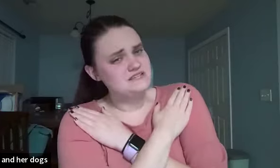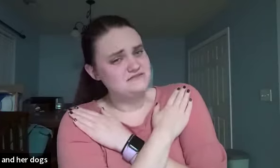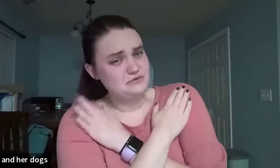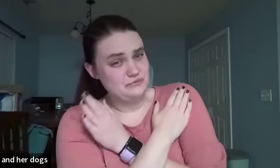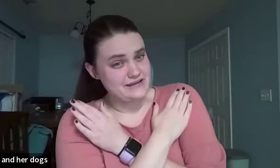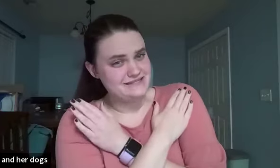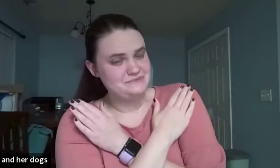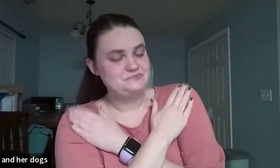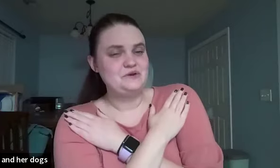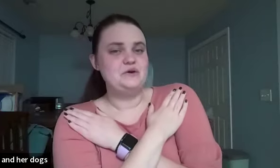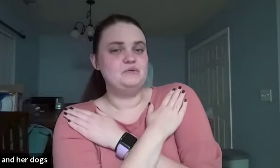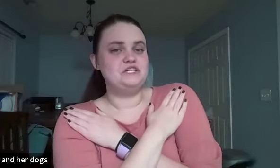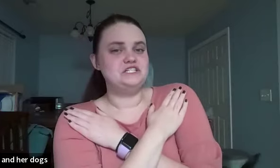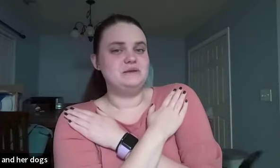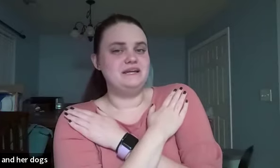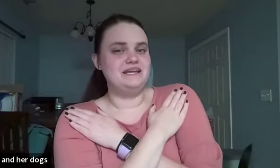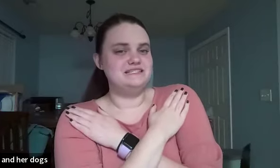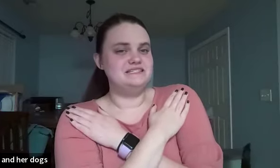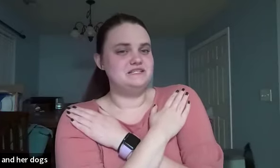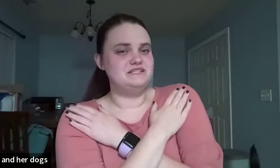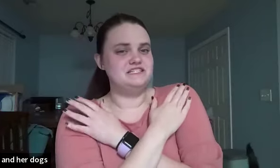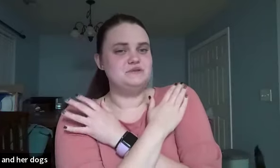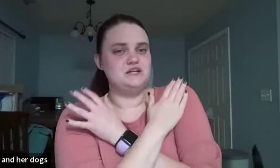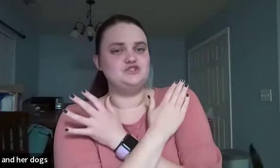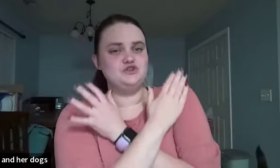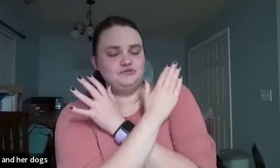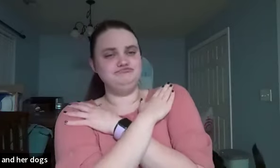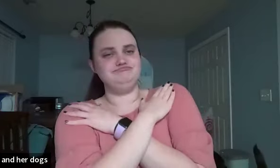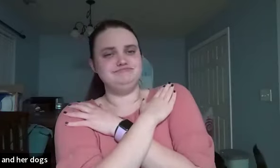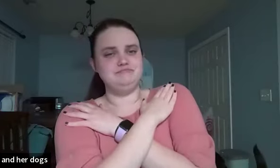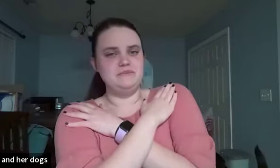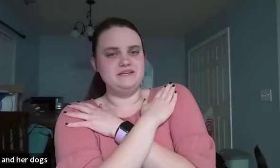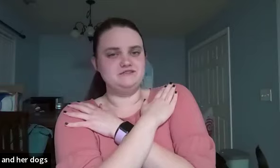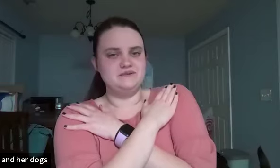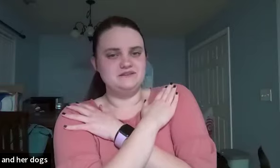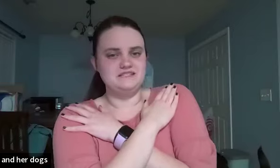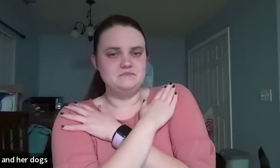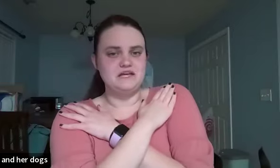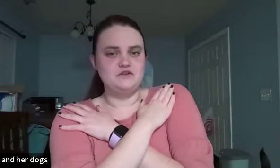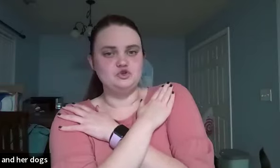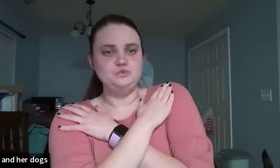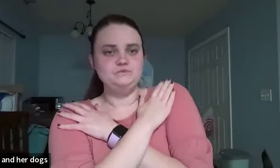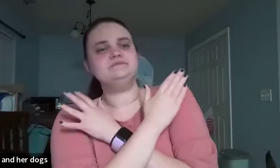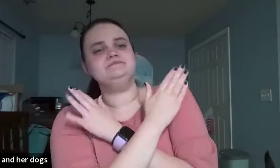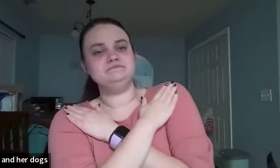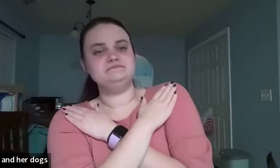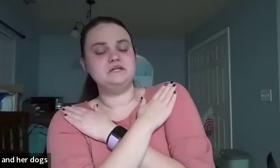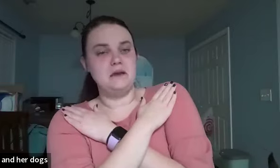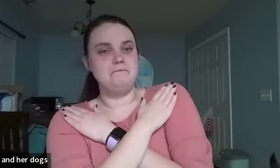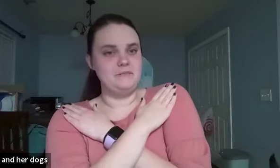the sign for rest, which, I mean, I guess it does make sense because, you know, mummies are typically sleeping in their tombs. But yeah,